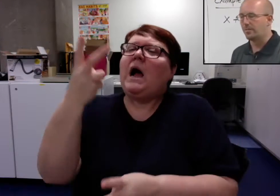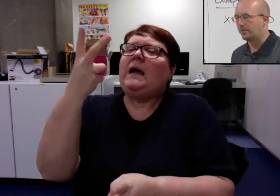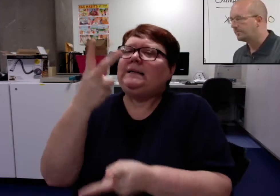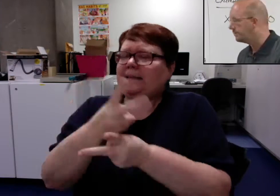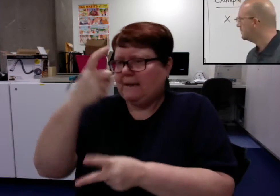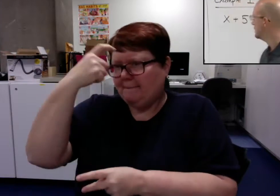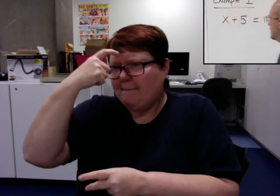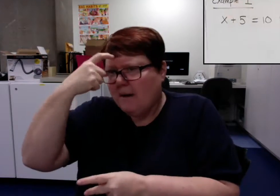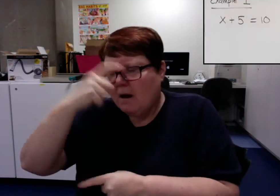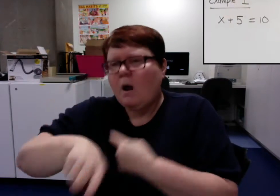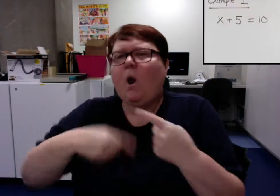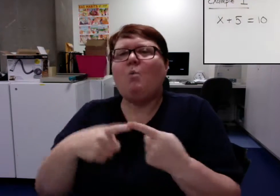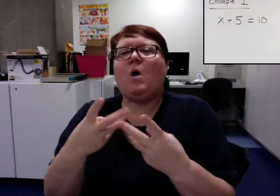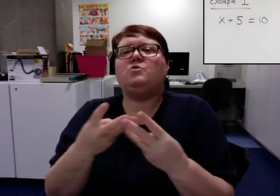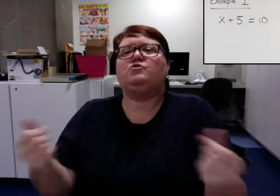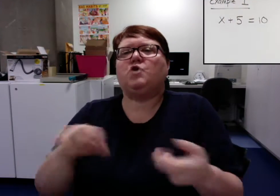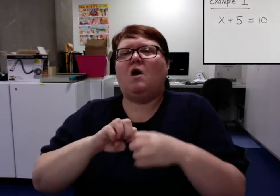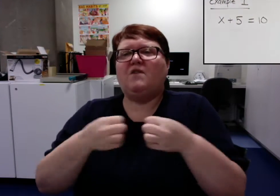our variable.